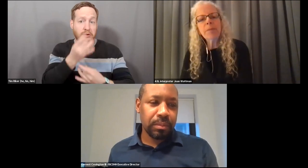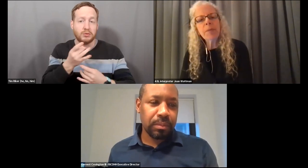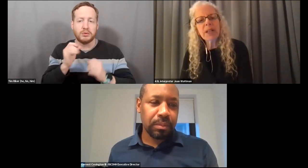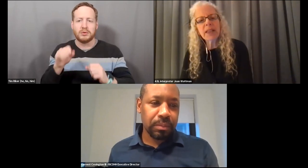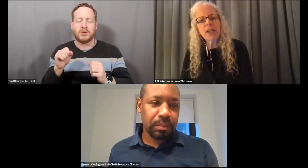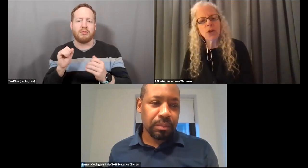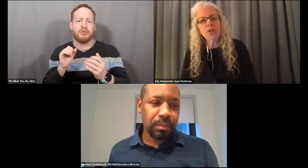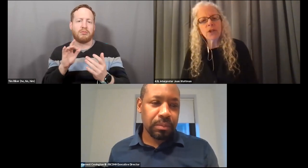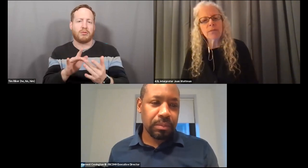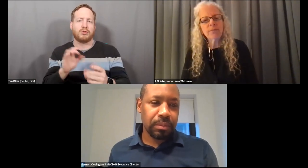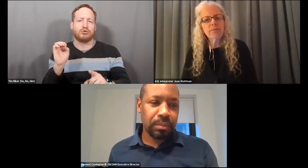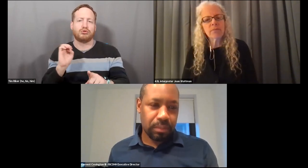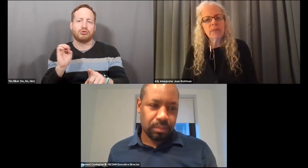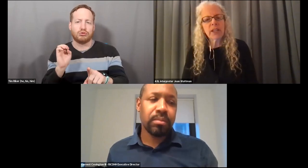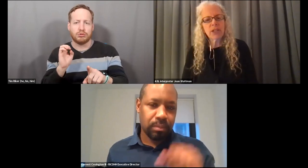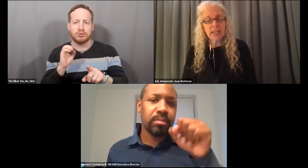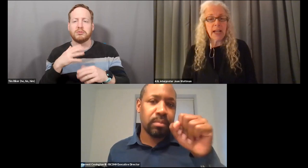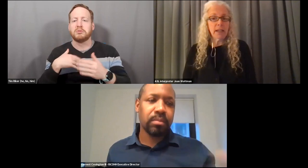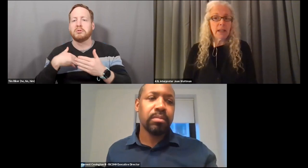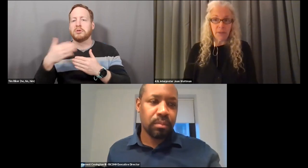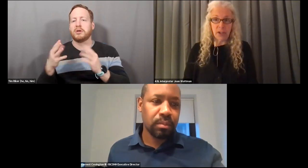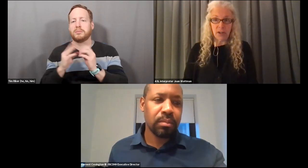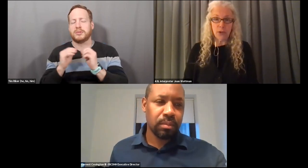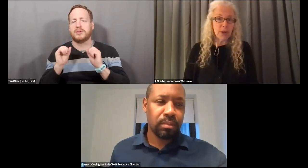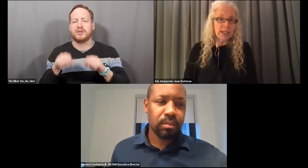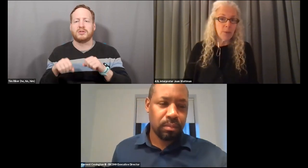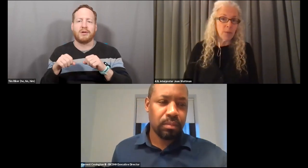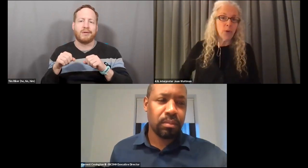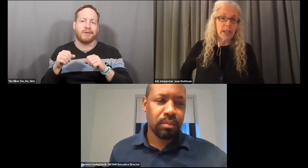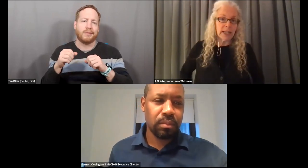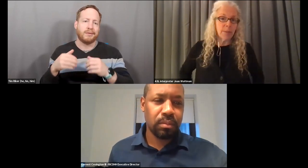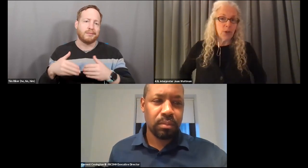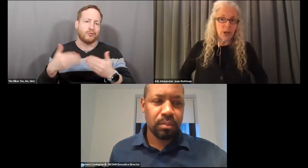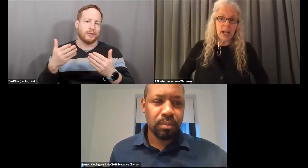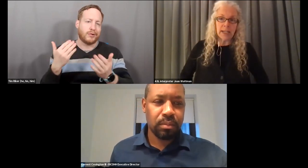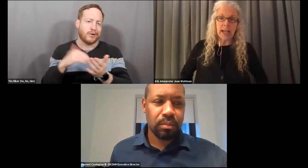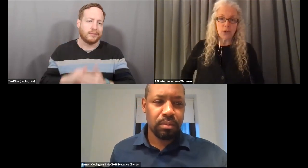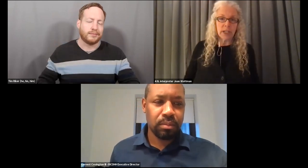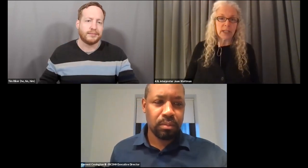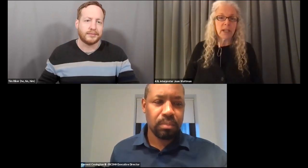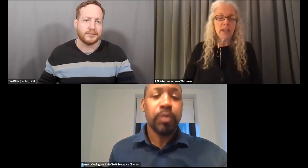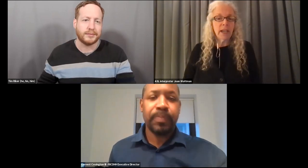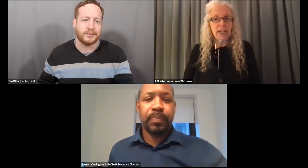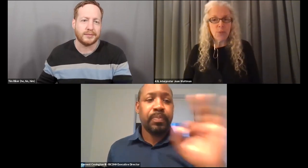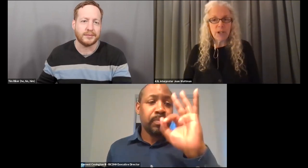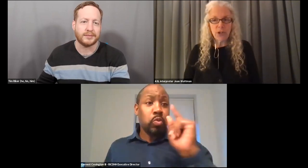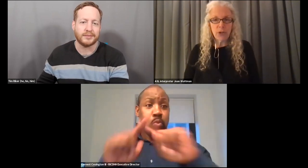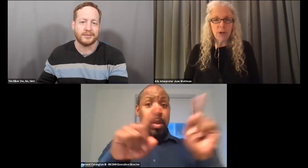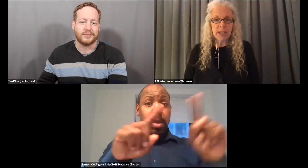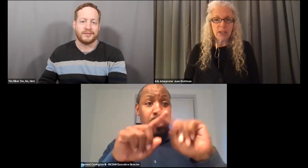people could think it over. They could decide if they're interested even before the next meeting, you could contact Ernest and express your interest. And